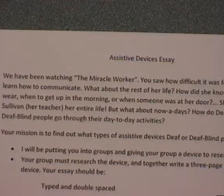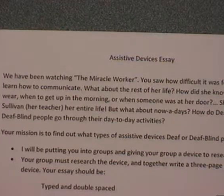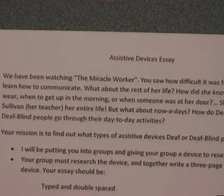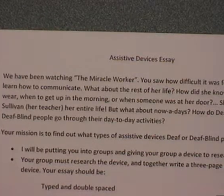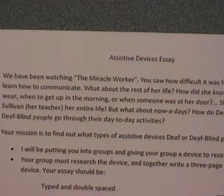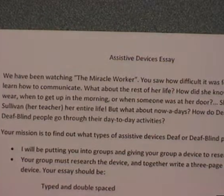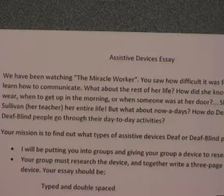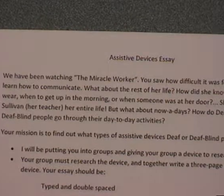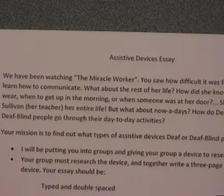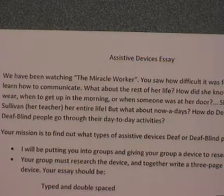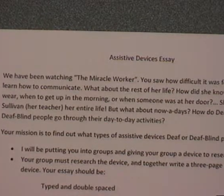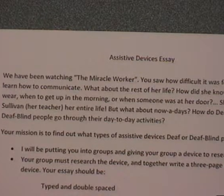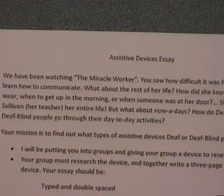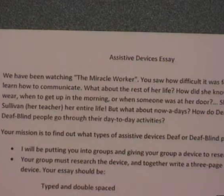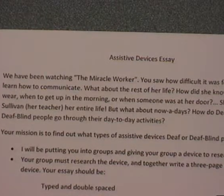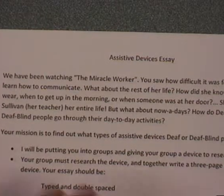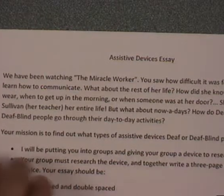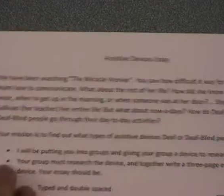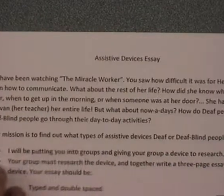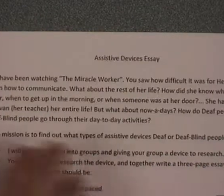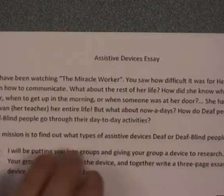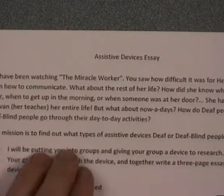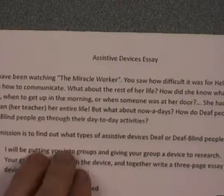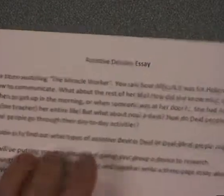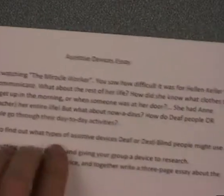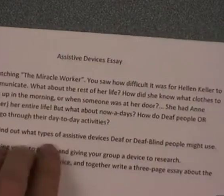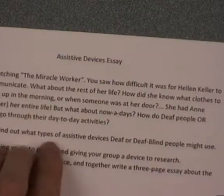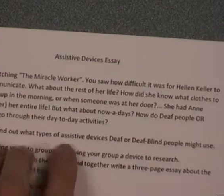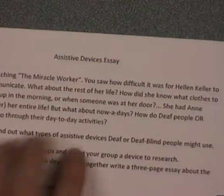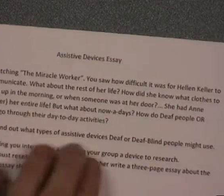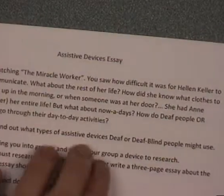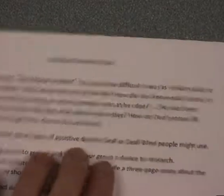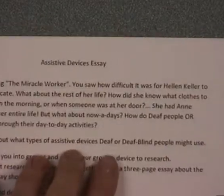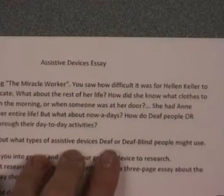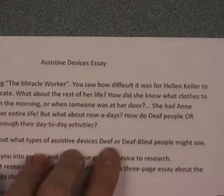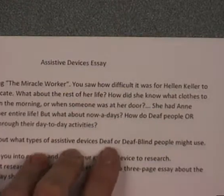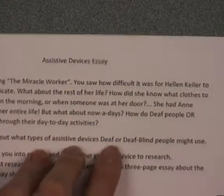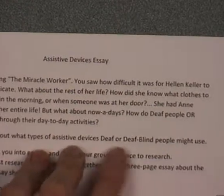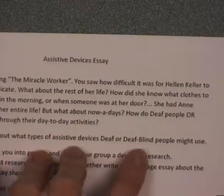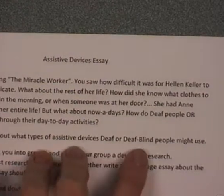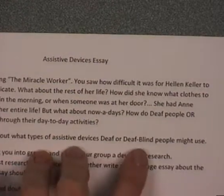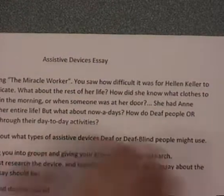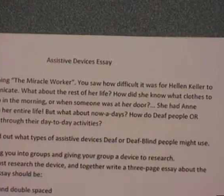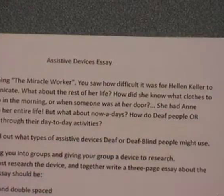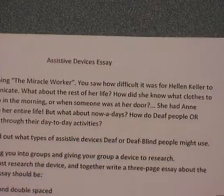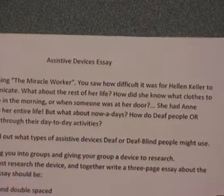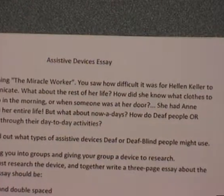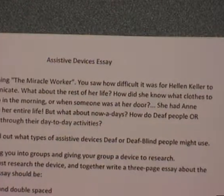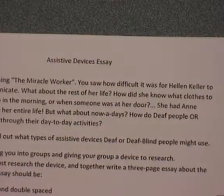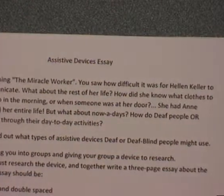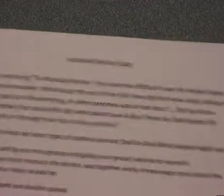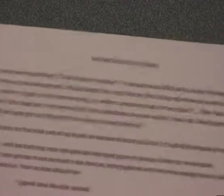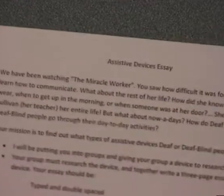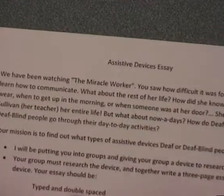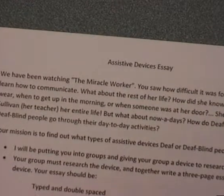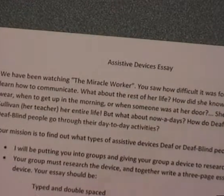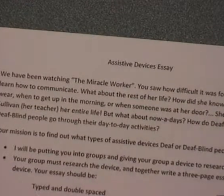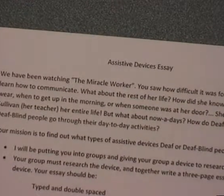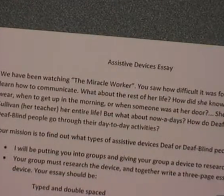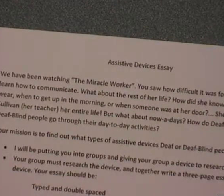activities? So your mission is to find out what types of assistive devices deaf or deafblind people might use today. As